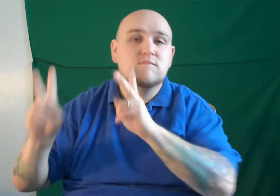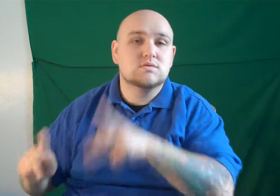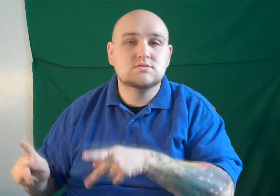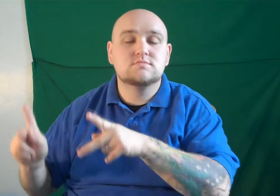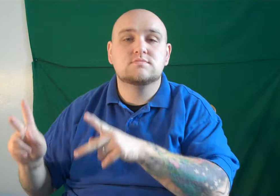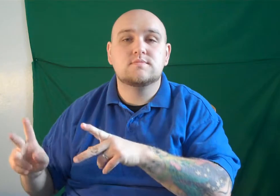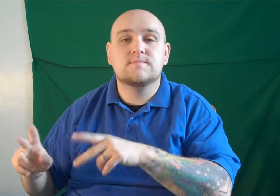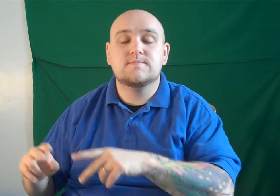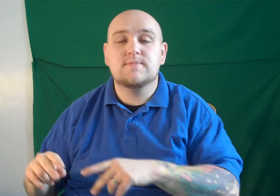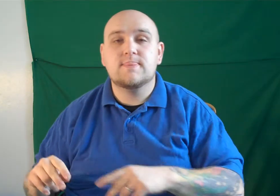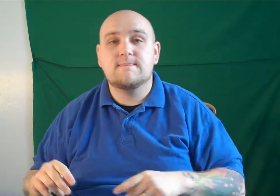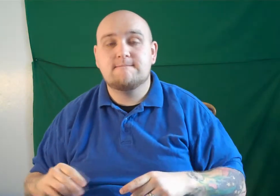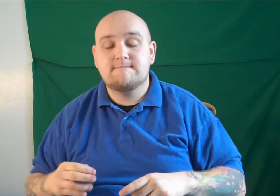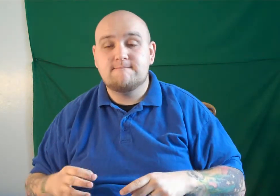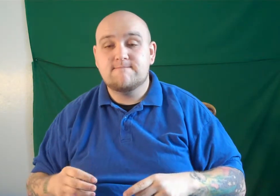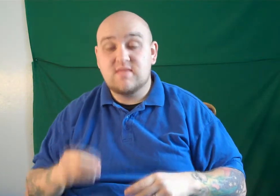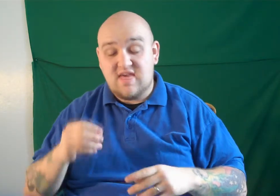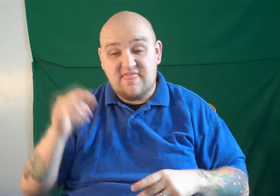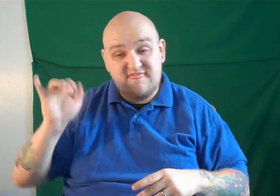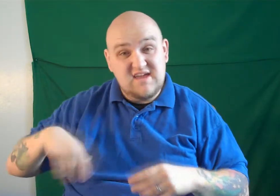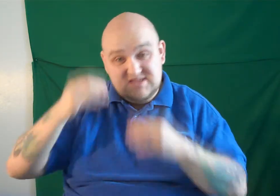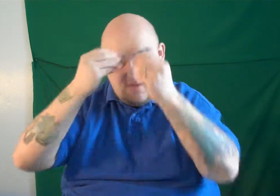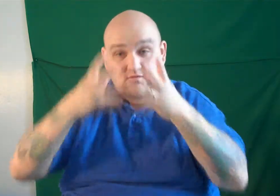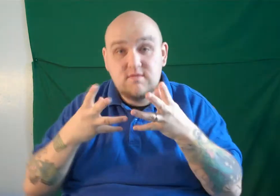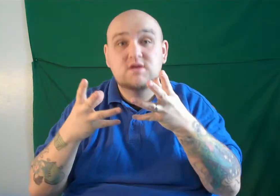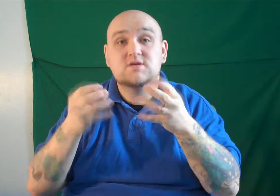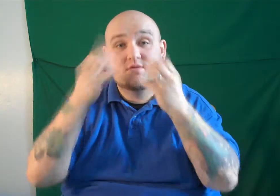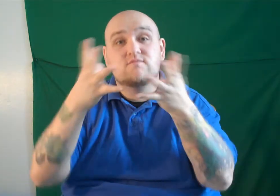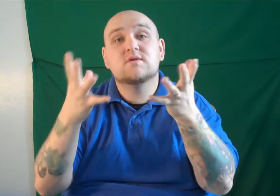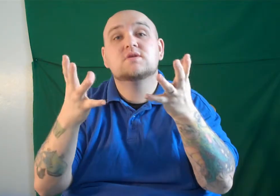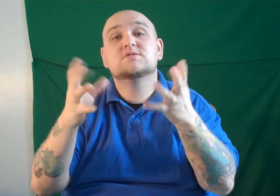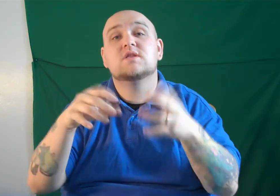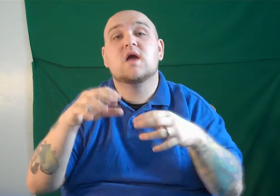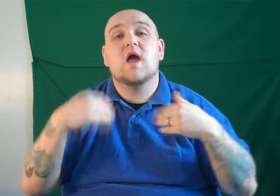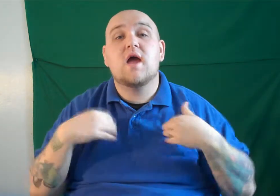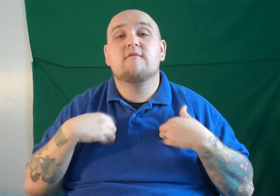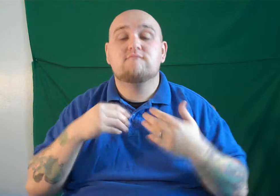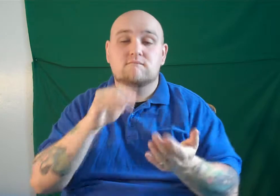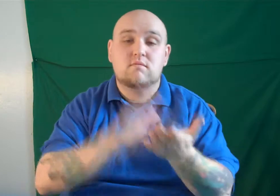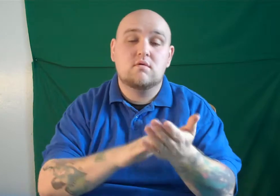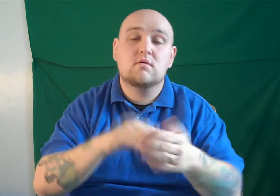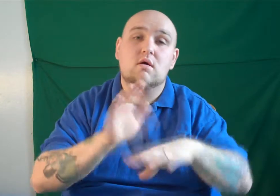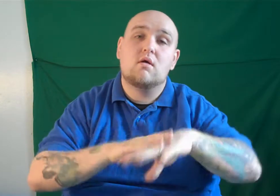Okay, so this is information they'll be looking for on the test. They'll have random or multiple choice questions that you'll